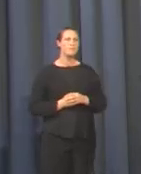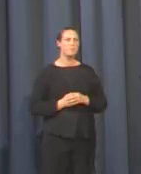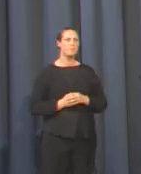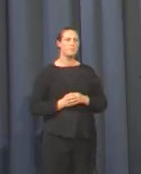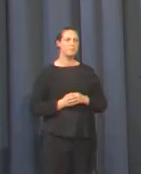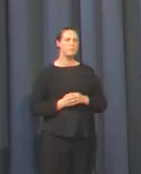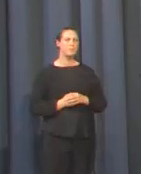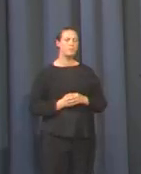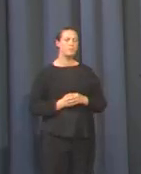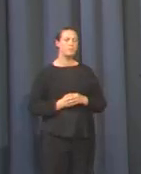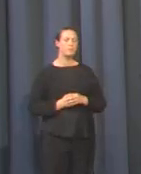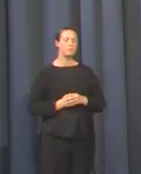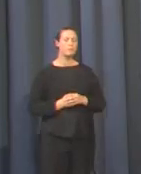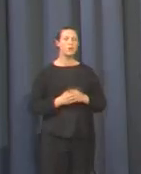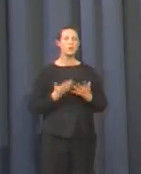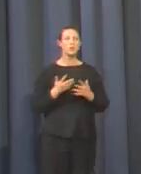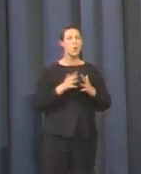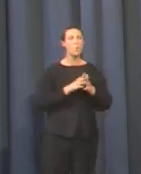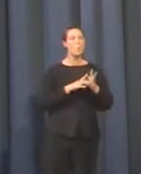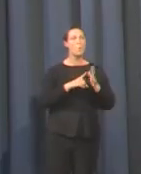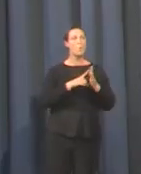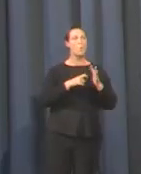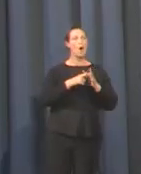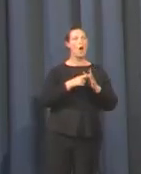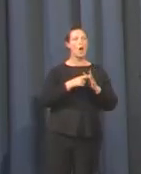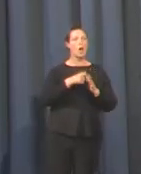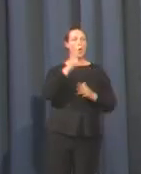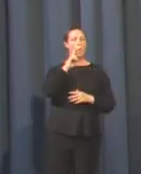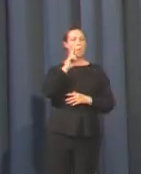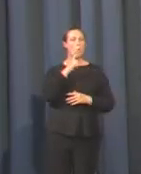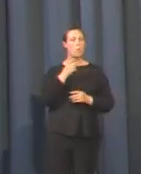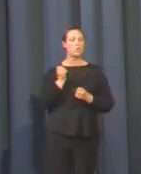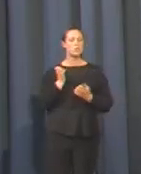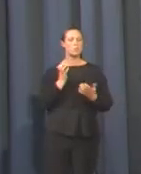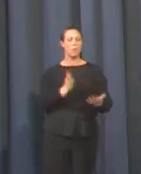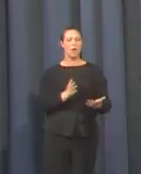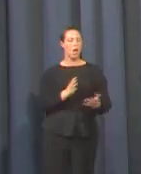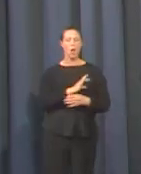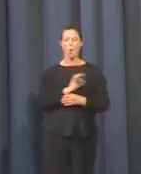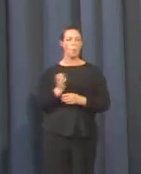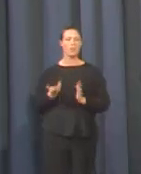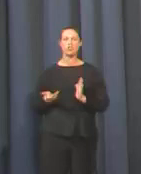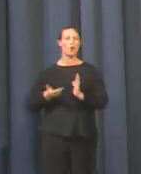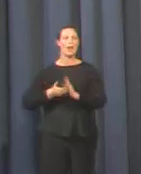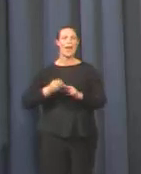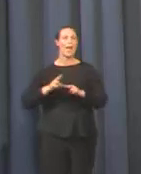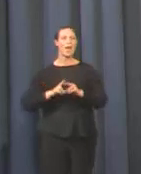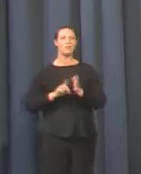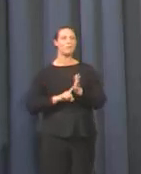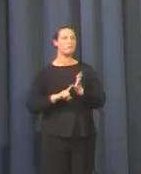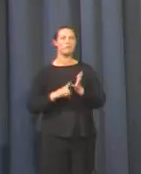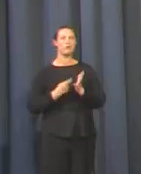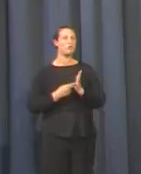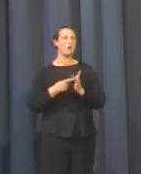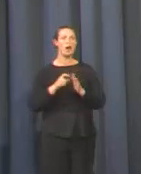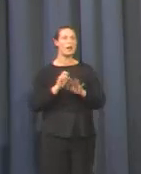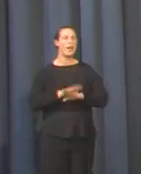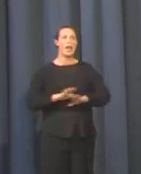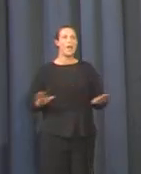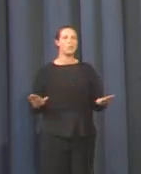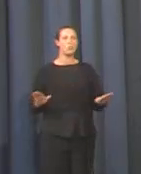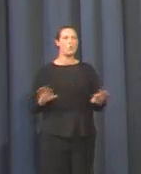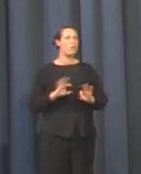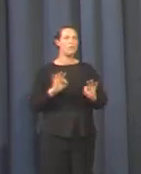So within the Waikouaiti drinking water supply, we don't dose fluoride at all, so we don't add fluoride to this water